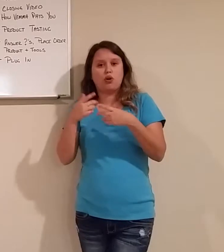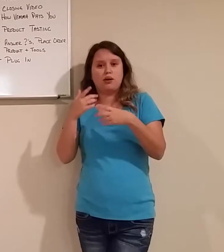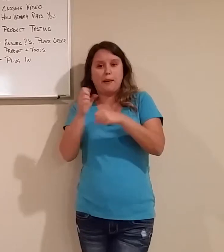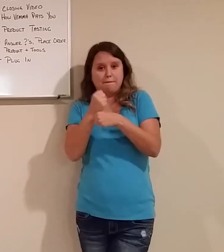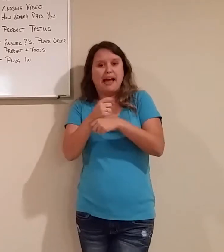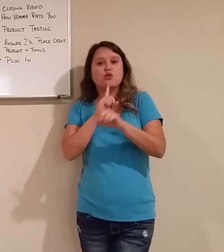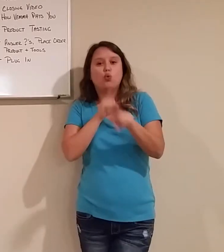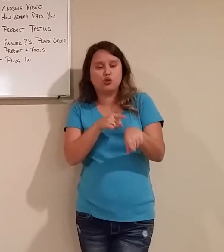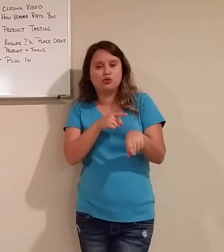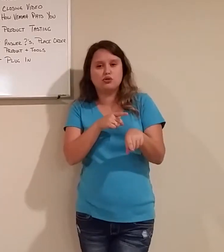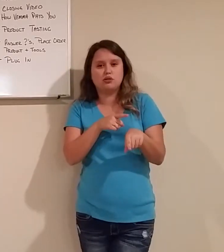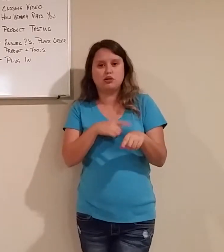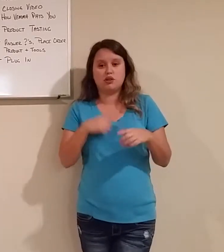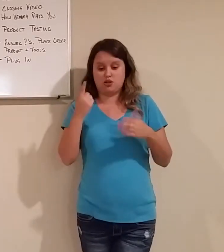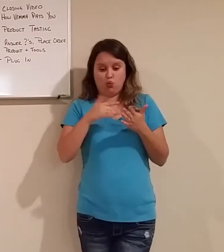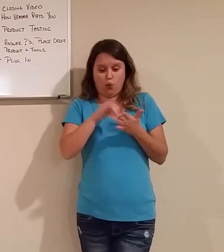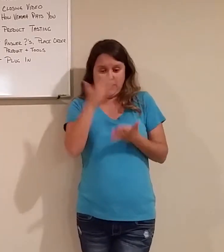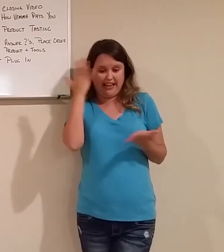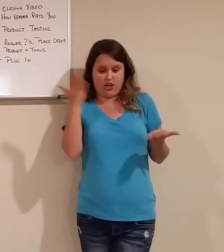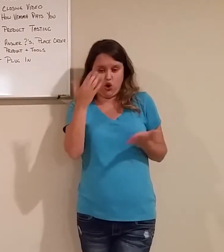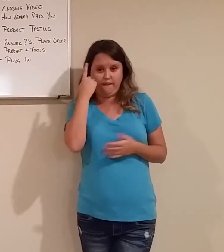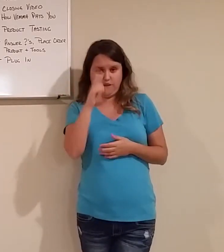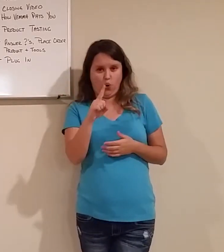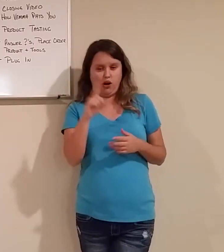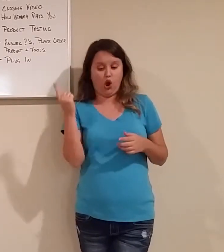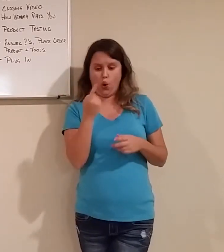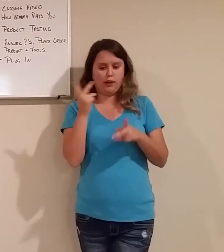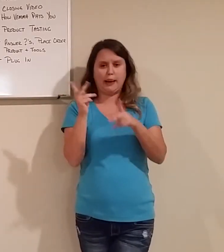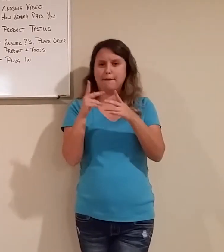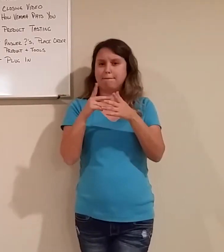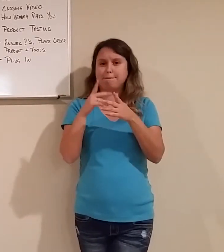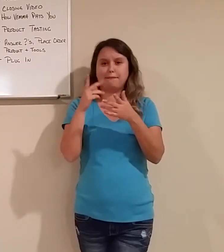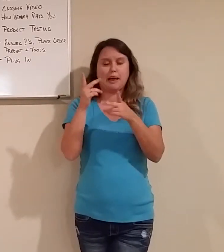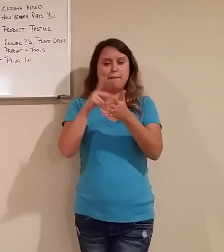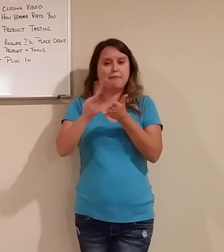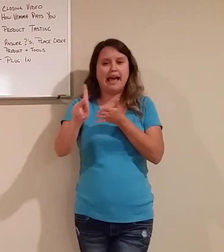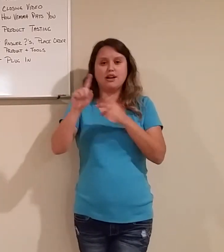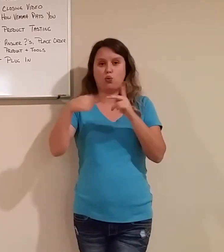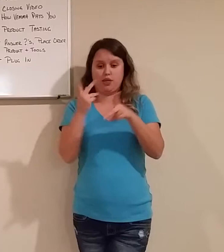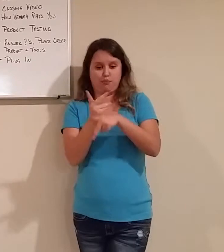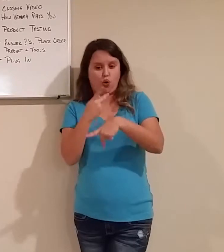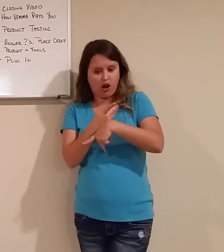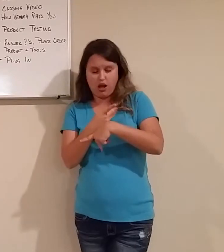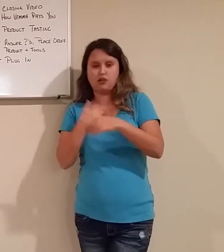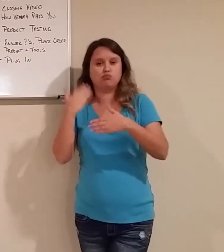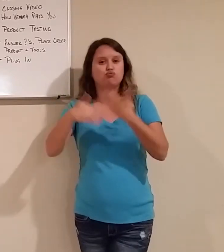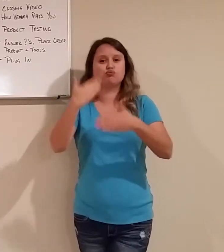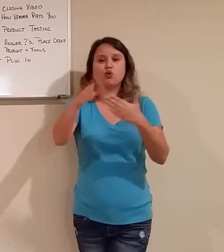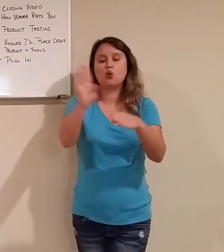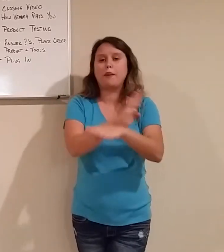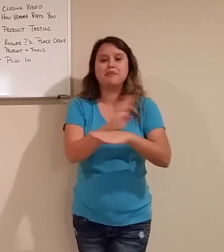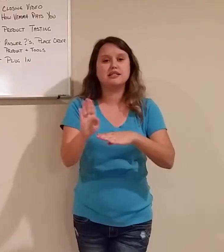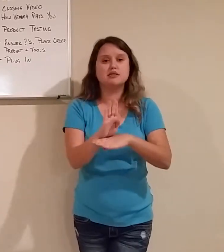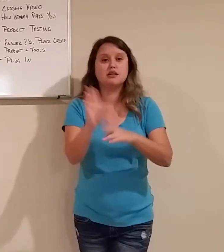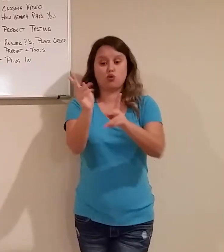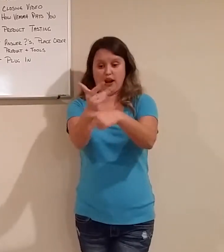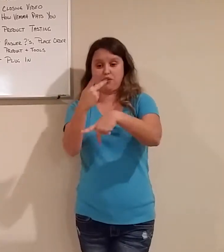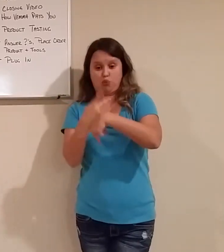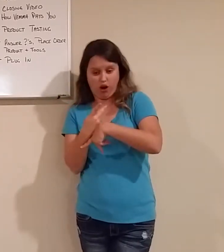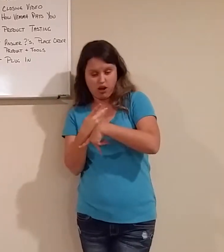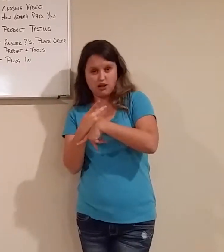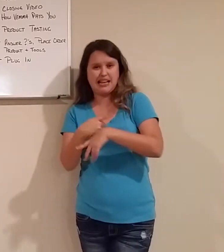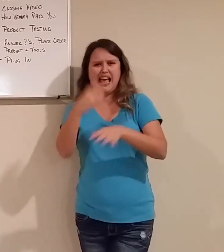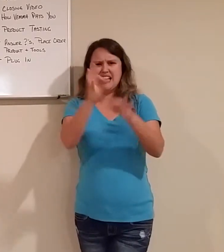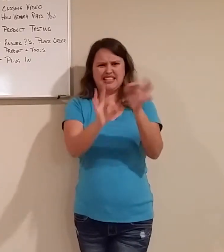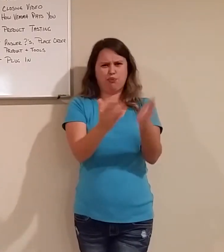for. We only get paid when product moves through our business. So we're going to have the product and some simple tools